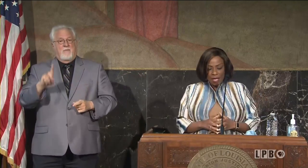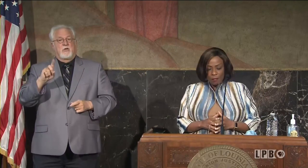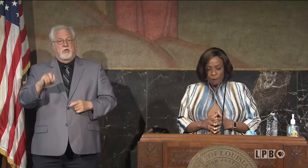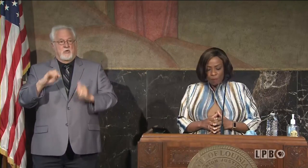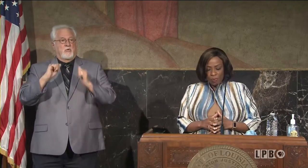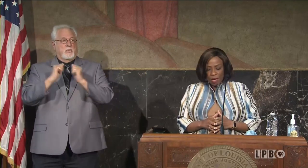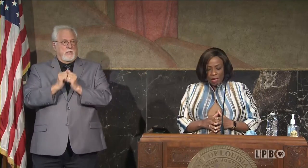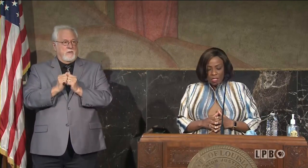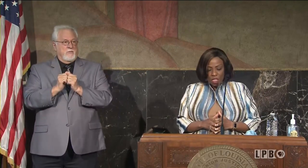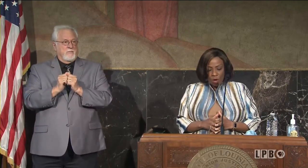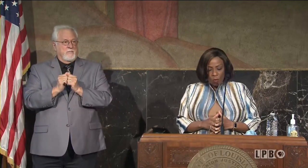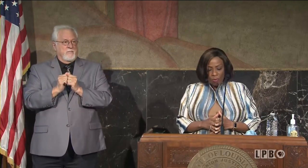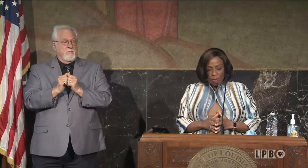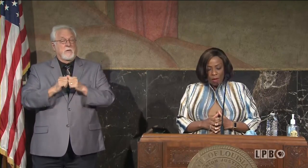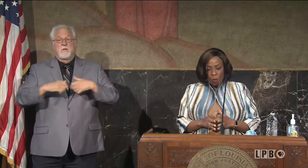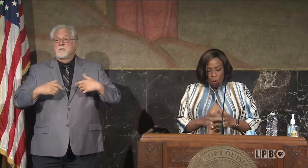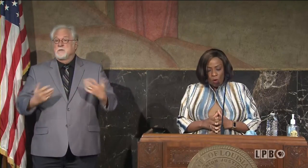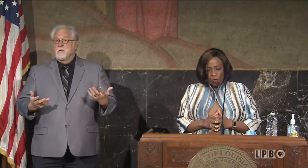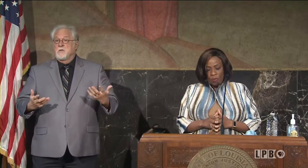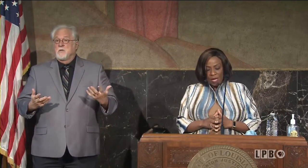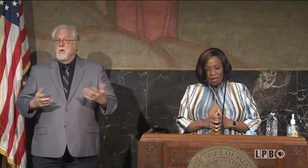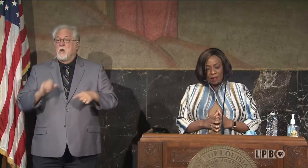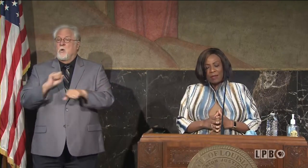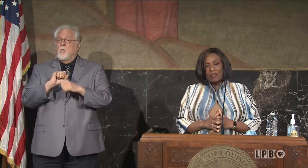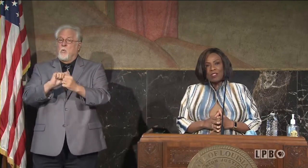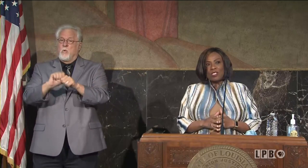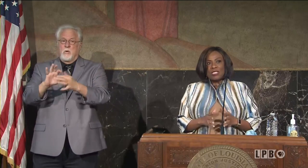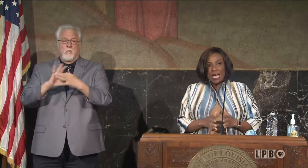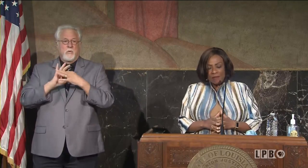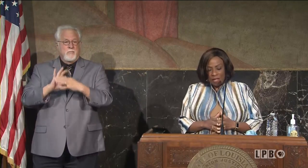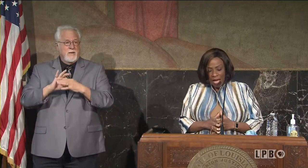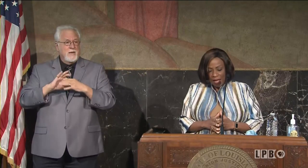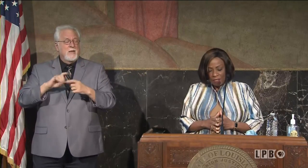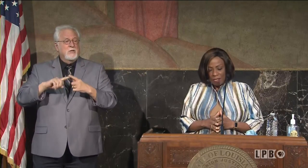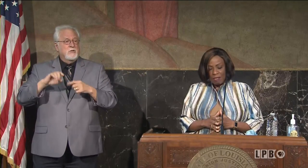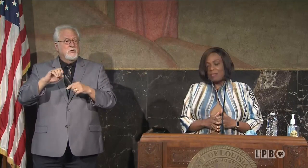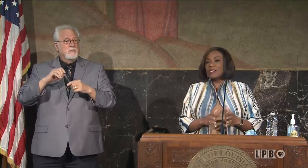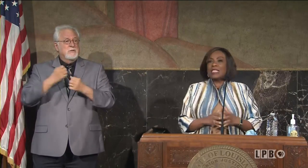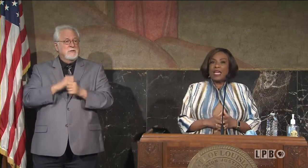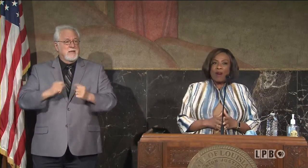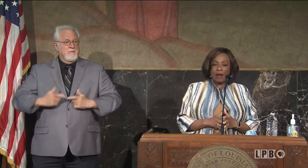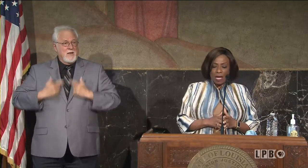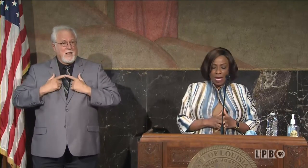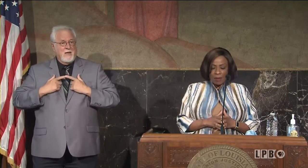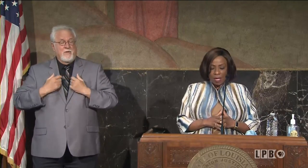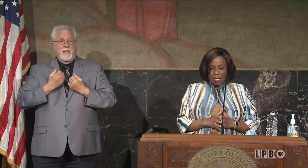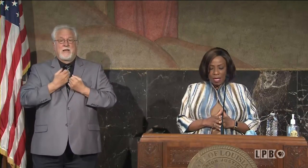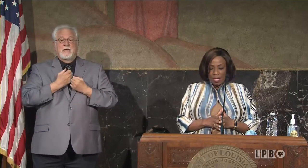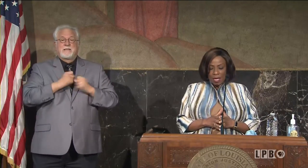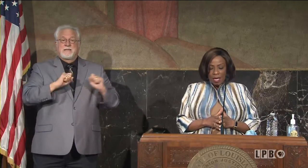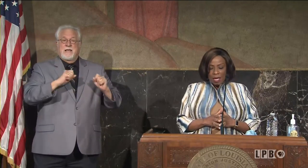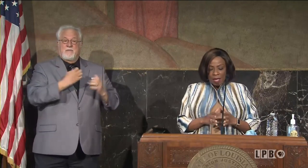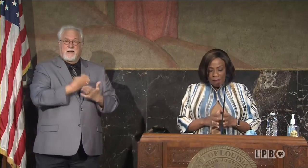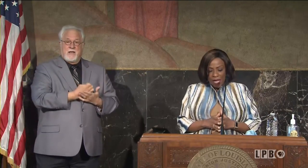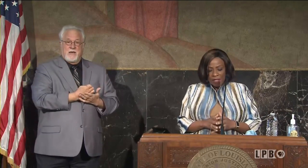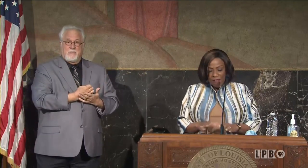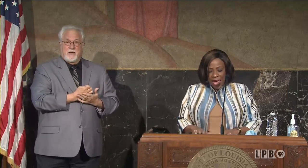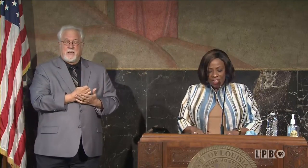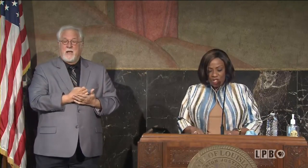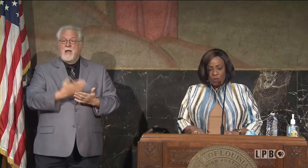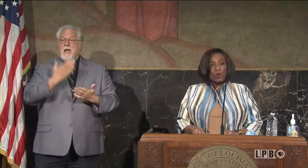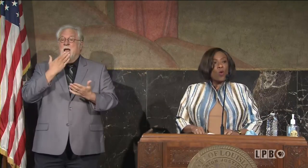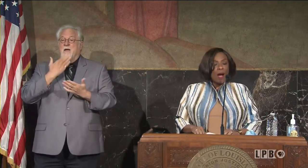it together. So work with me to save lives, to save our economy.